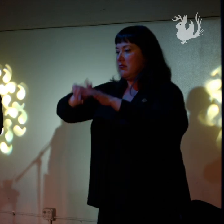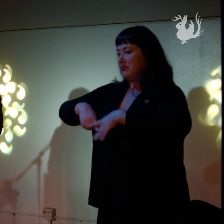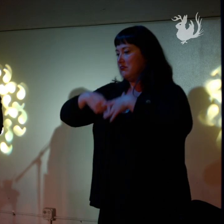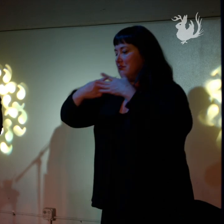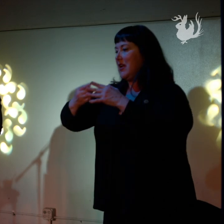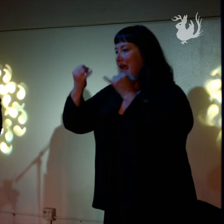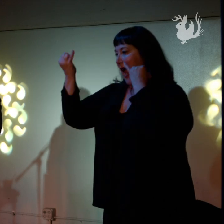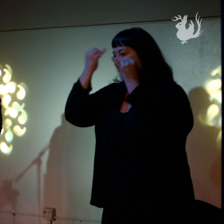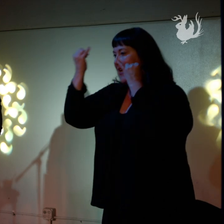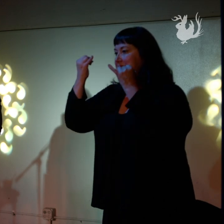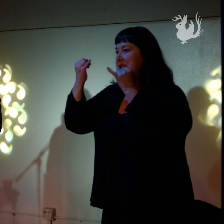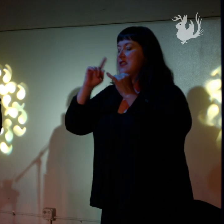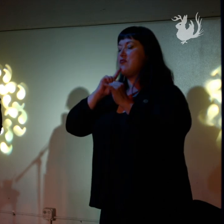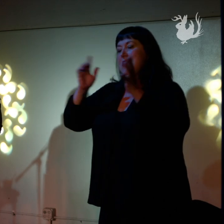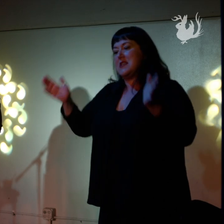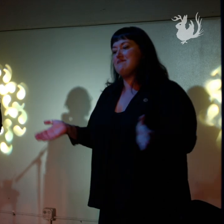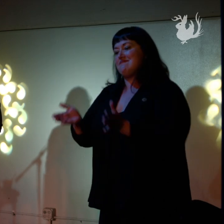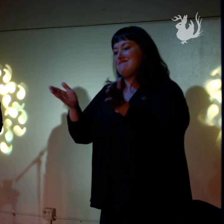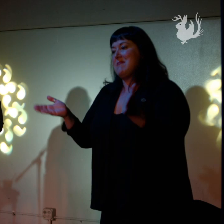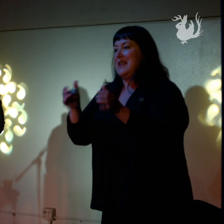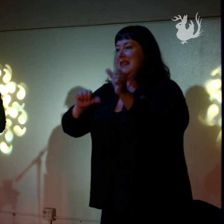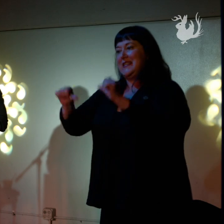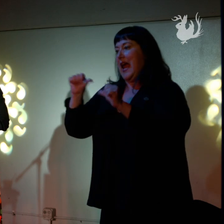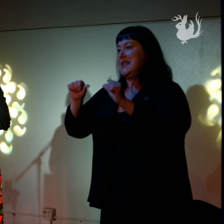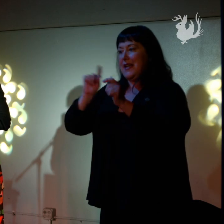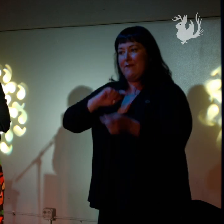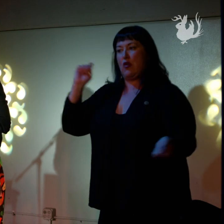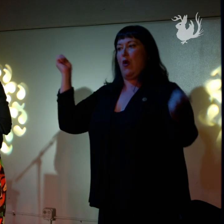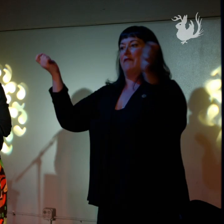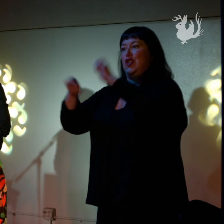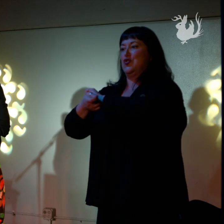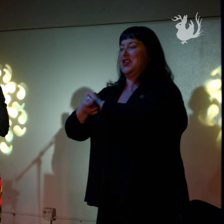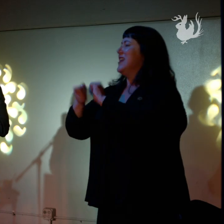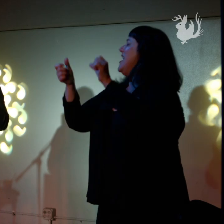ideas that fueled the scientific revolution.